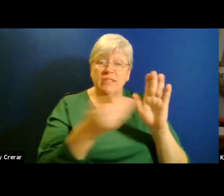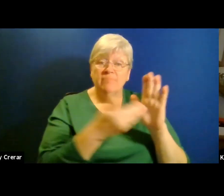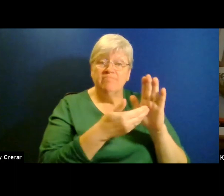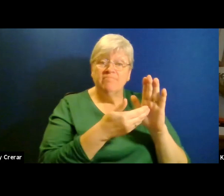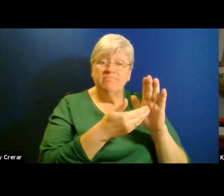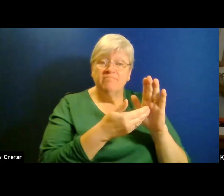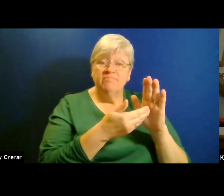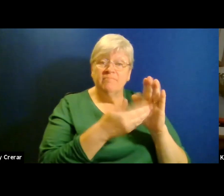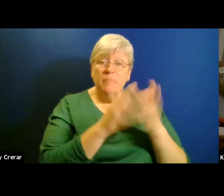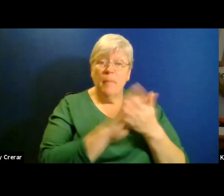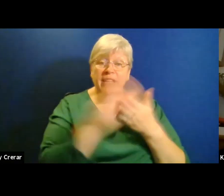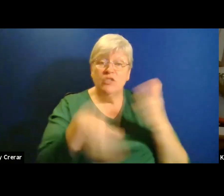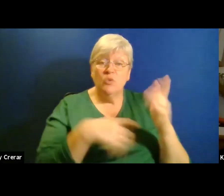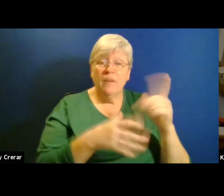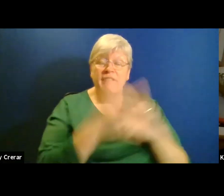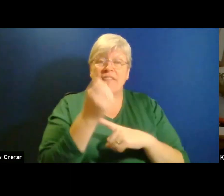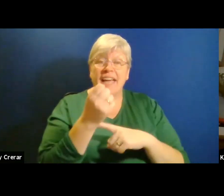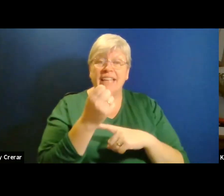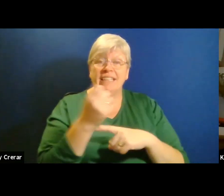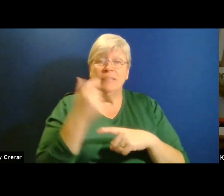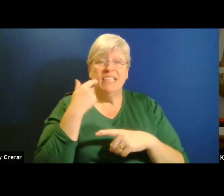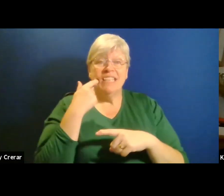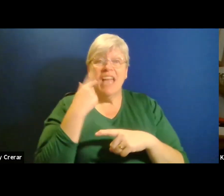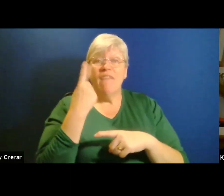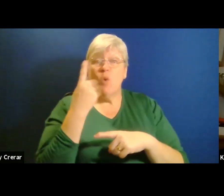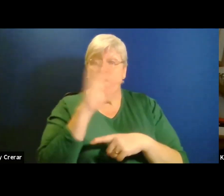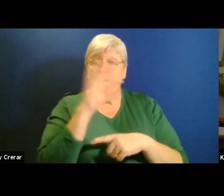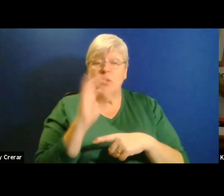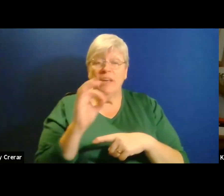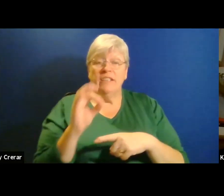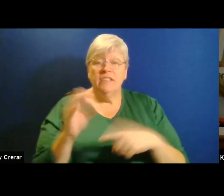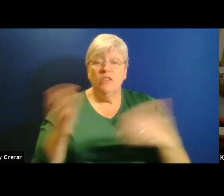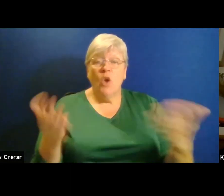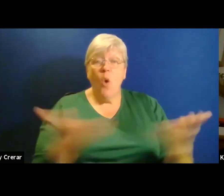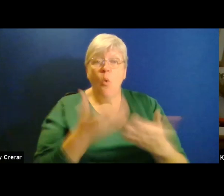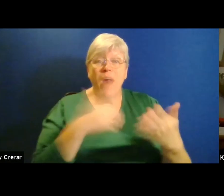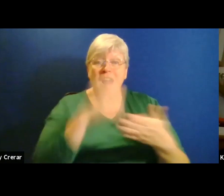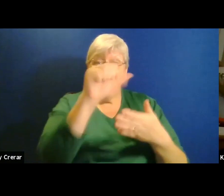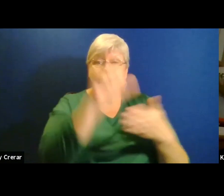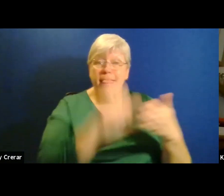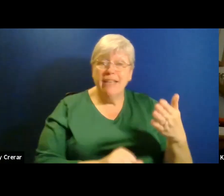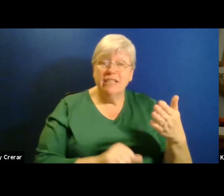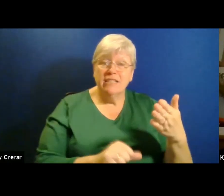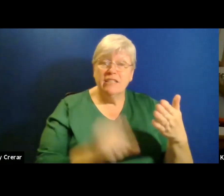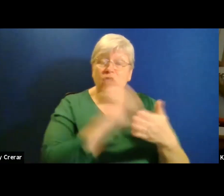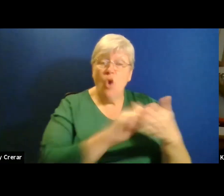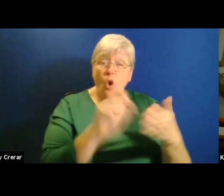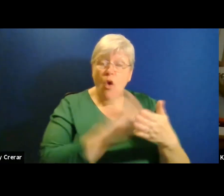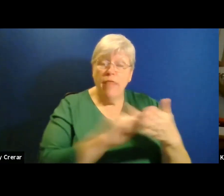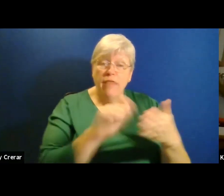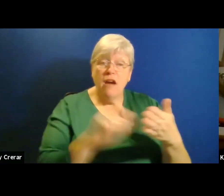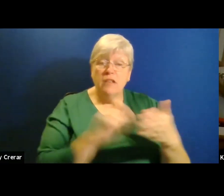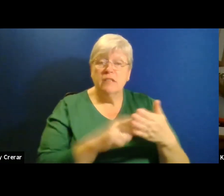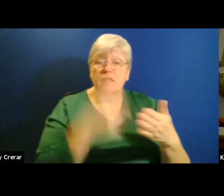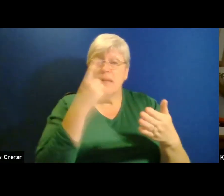little bit easier. But we already have a question, which is, where can I get the list of the authors /readers? And is it possible